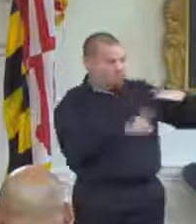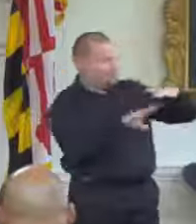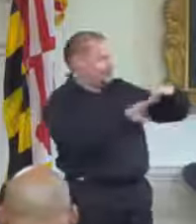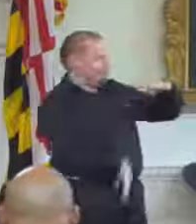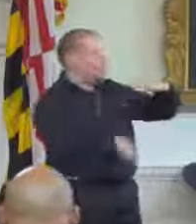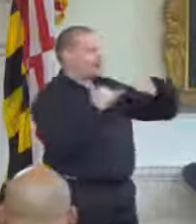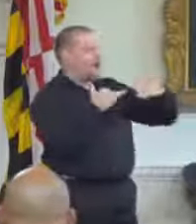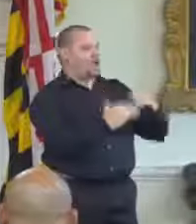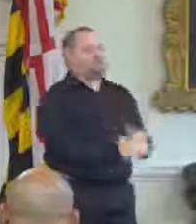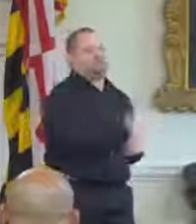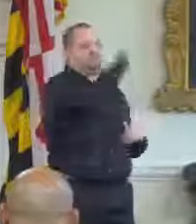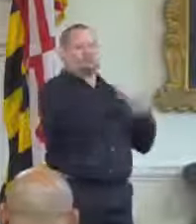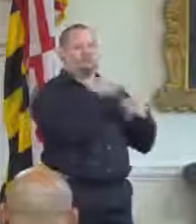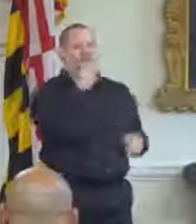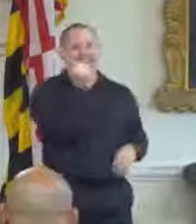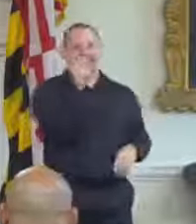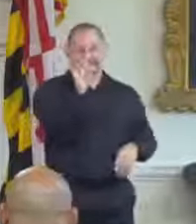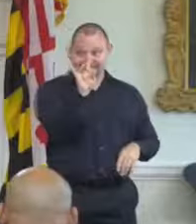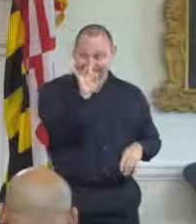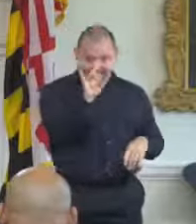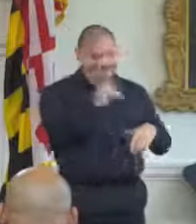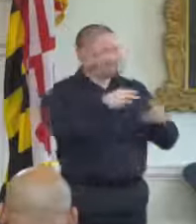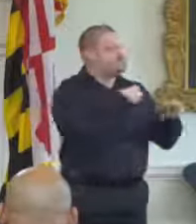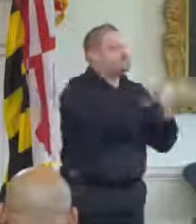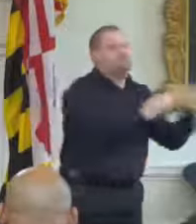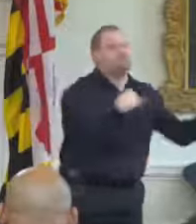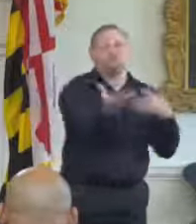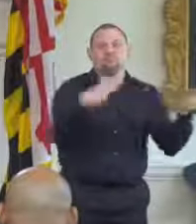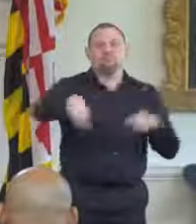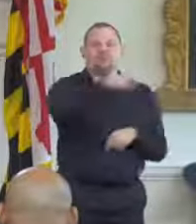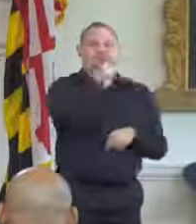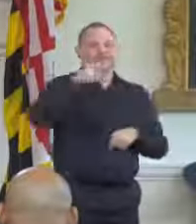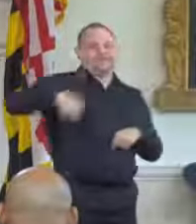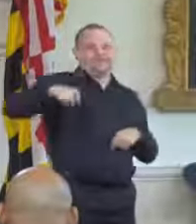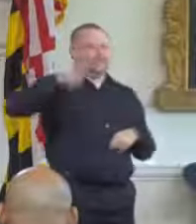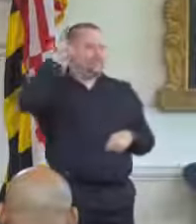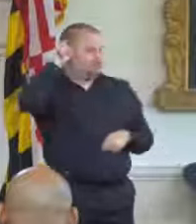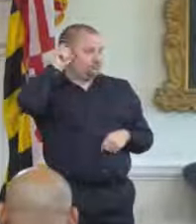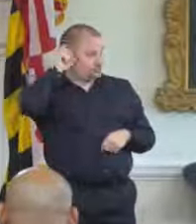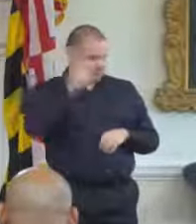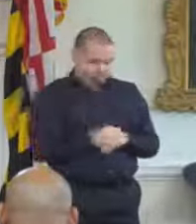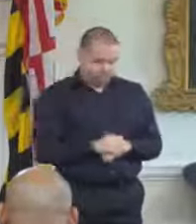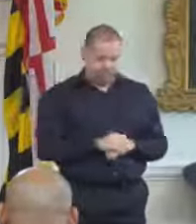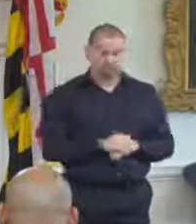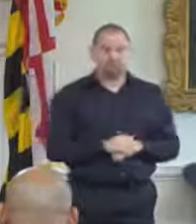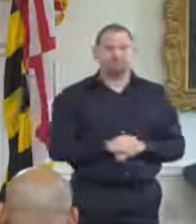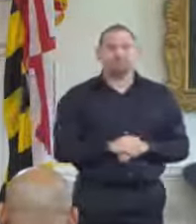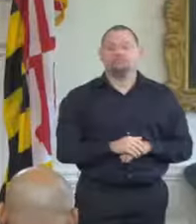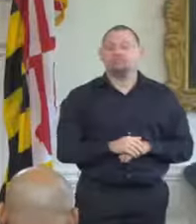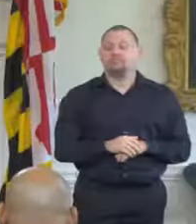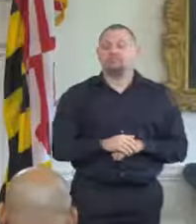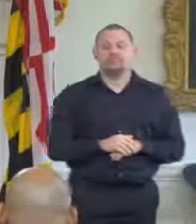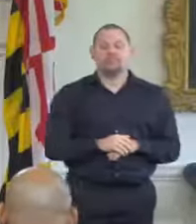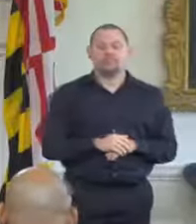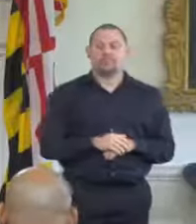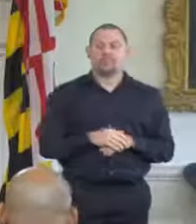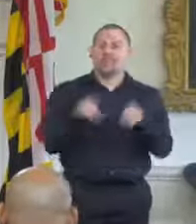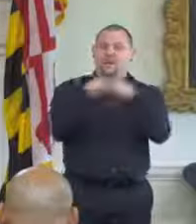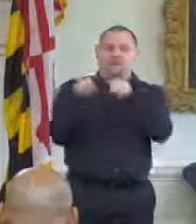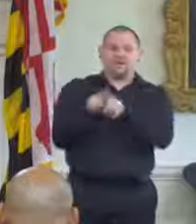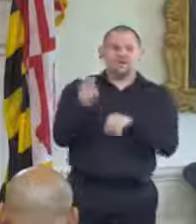Kelby represents the Governor's Office on the Maryland Early Hearing Detection and